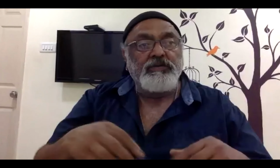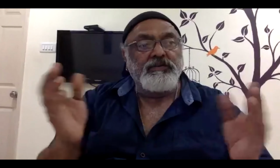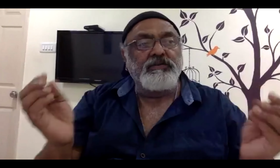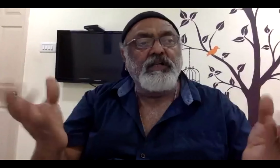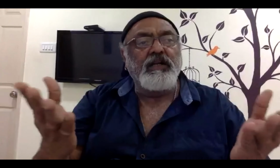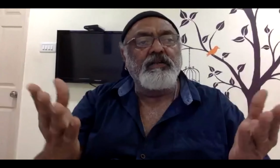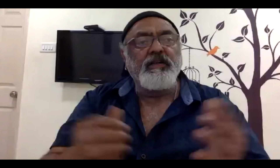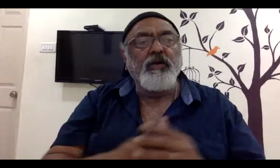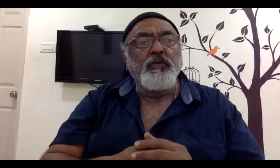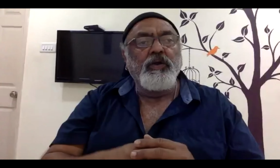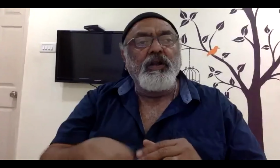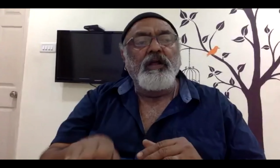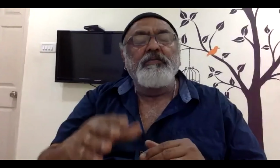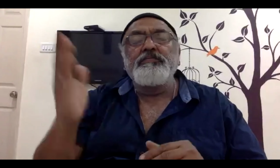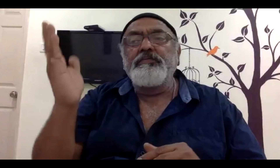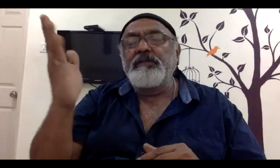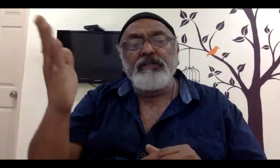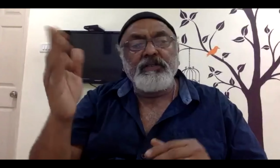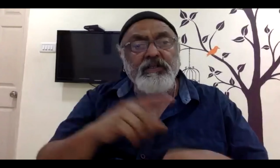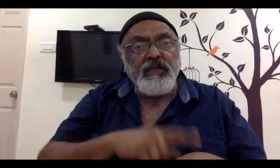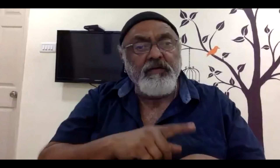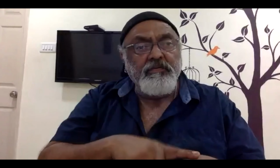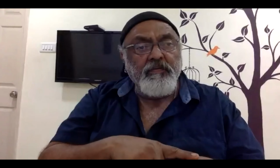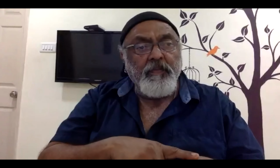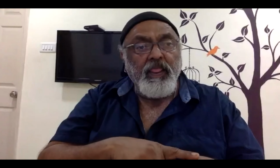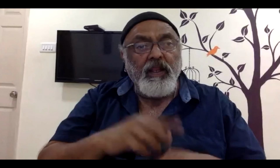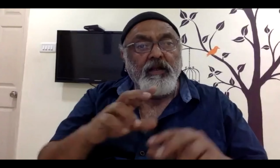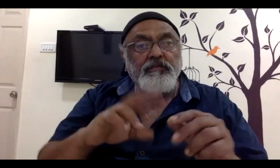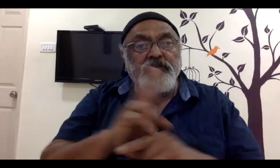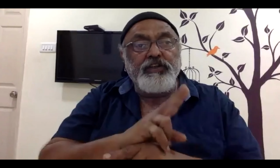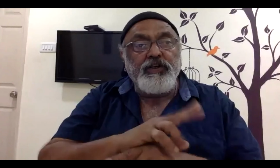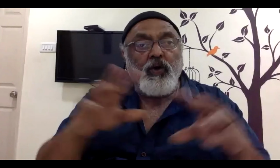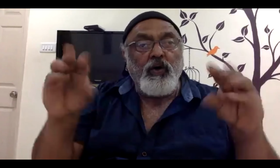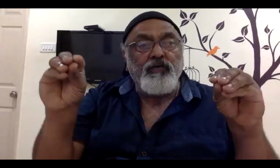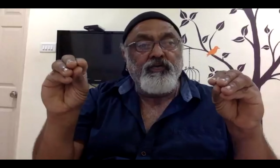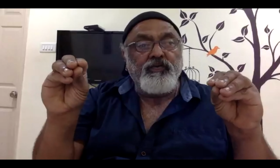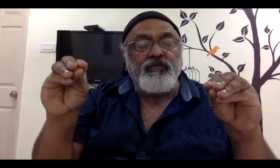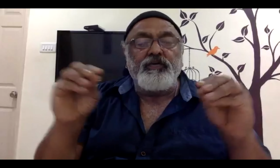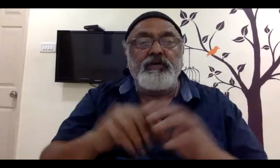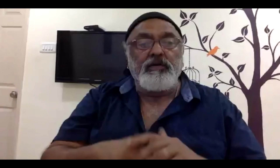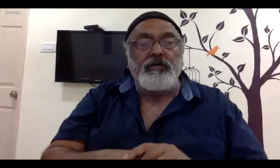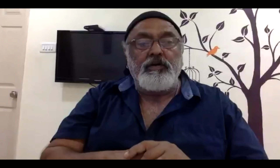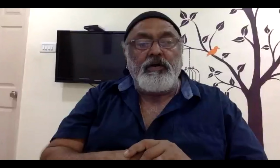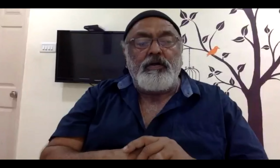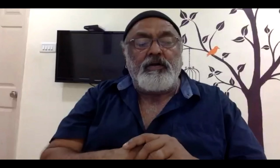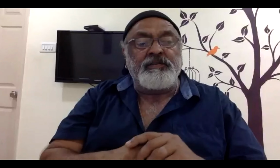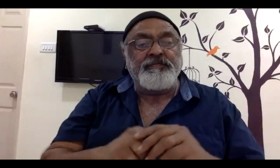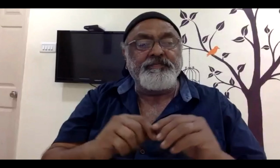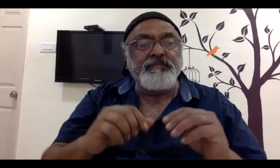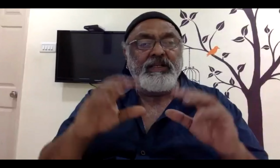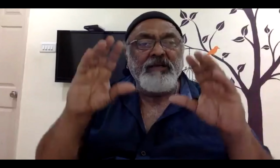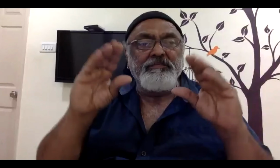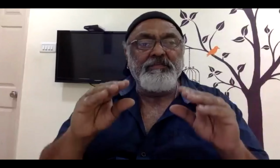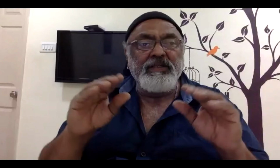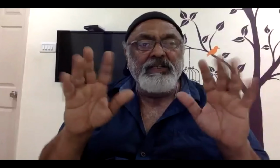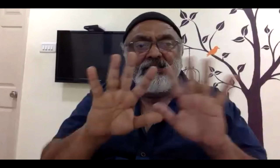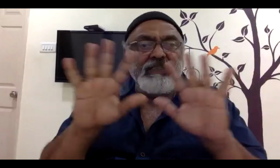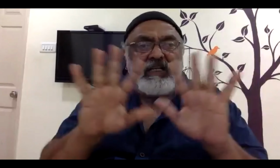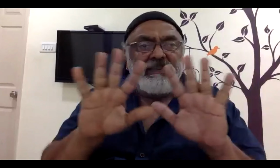I'm presenting, I will keep my video off. I hope that's okay to minimize distractions. And